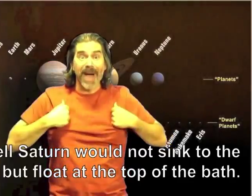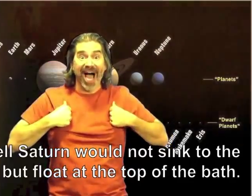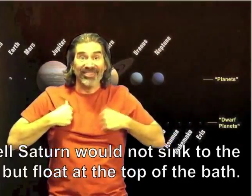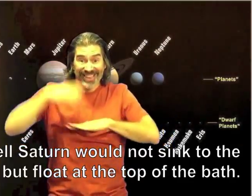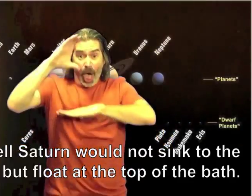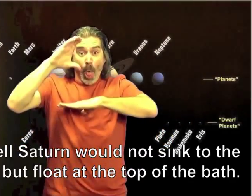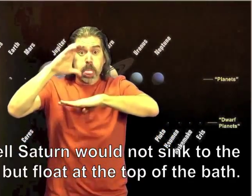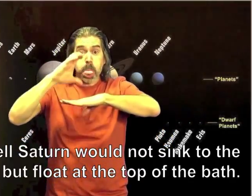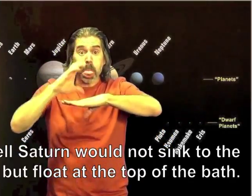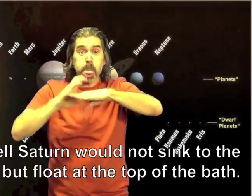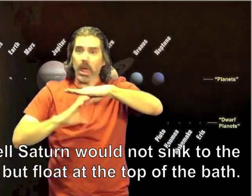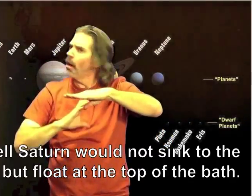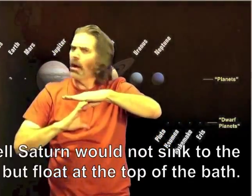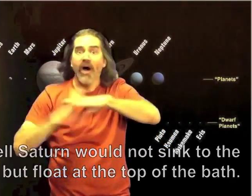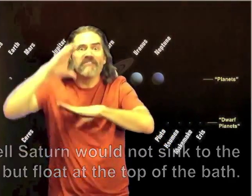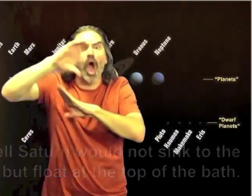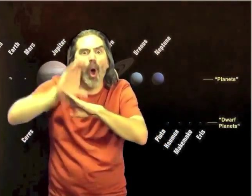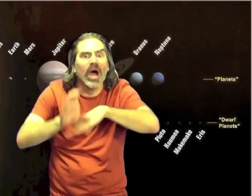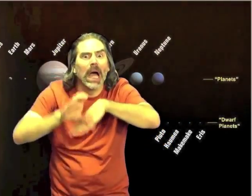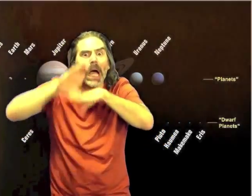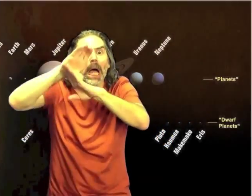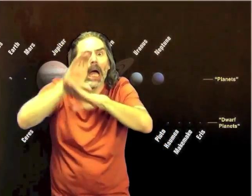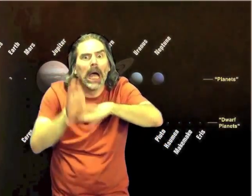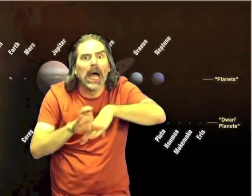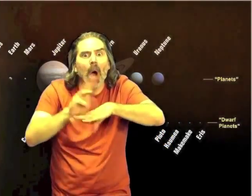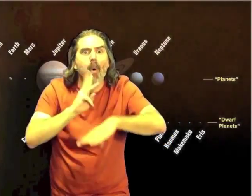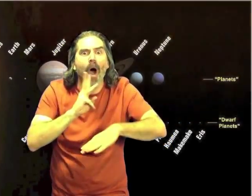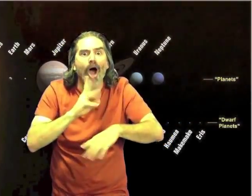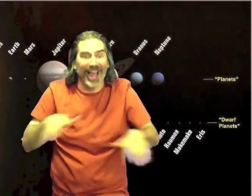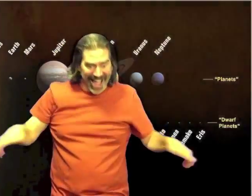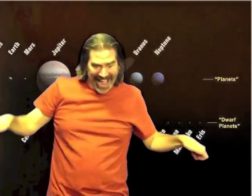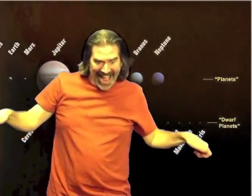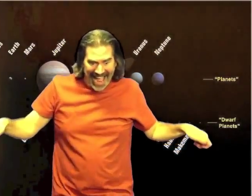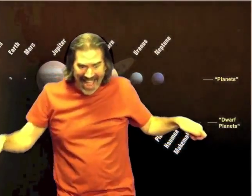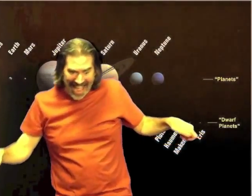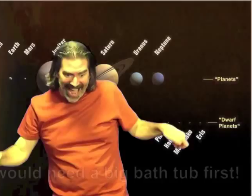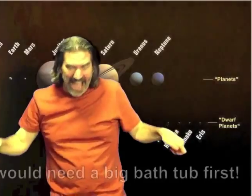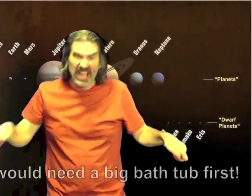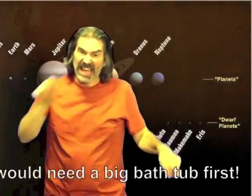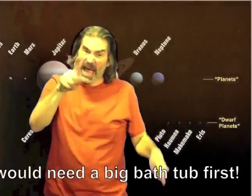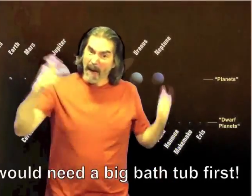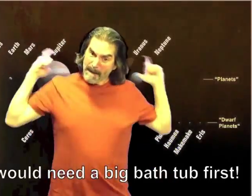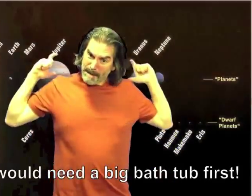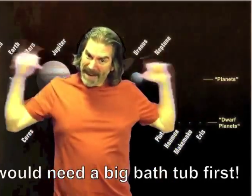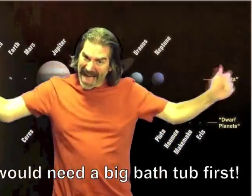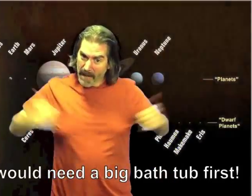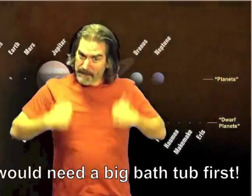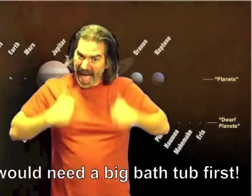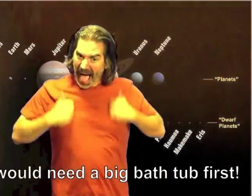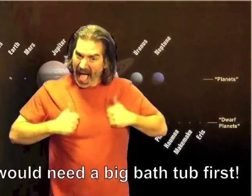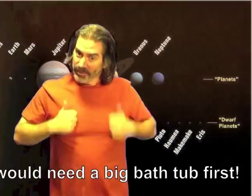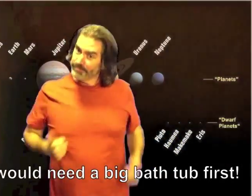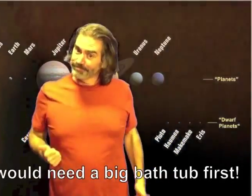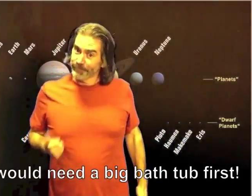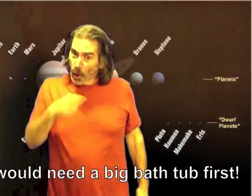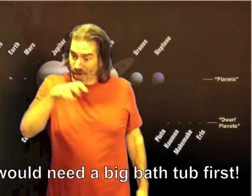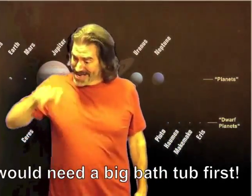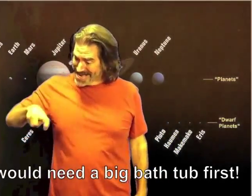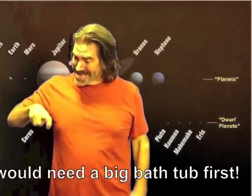would not sink to the bottom, but float to the top of the bath water. You would need a big bathtub